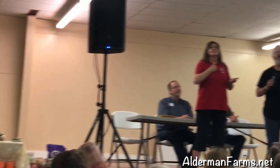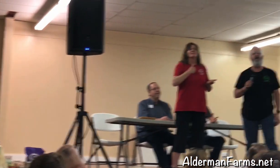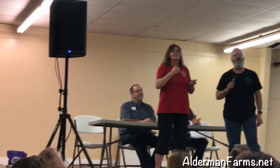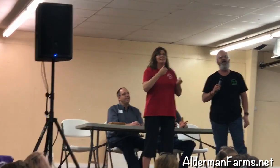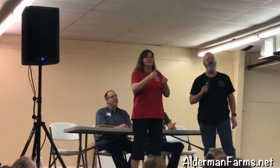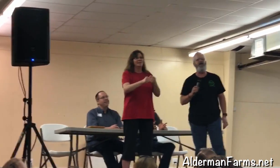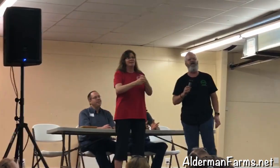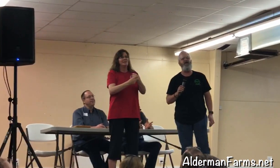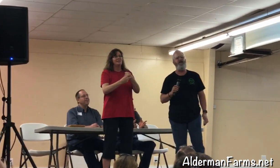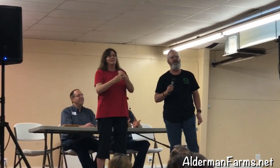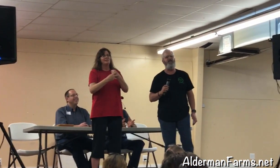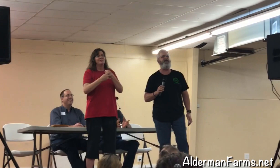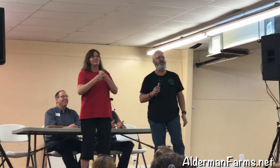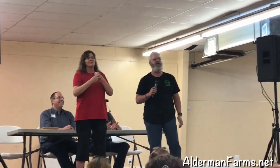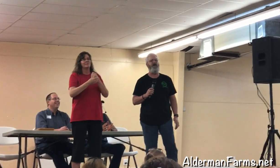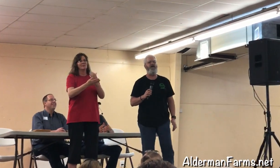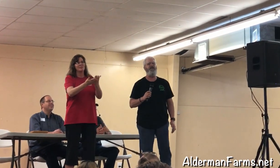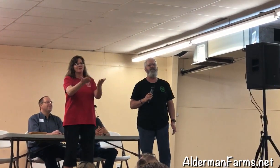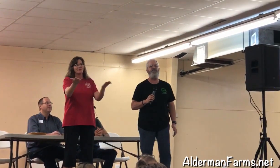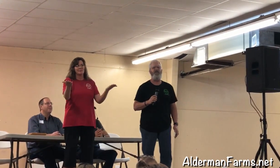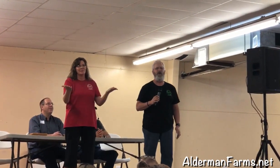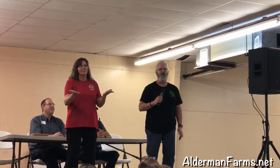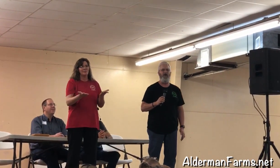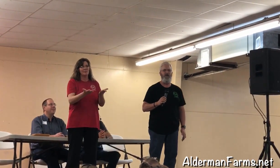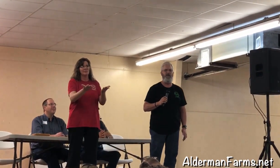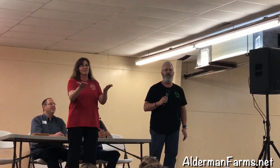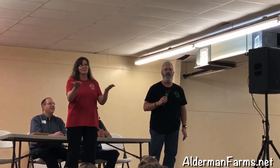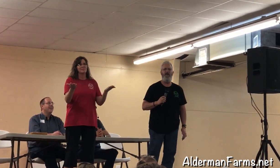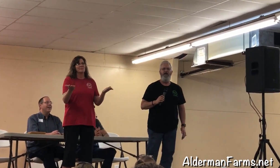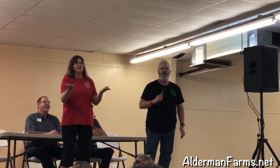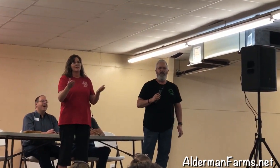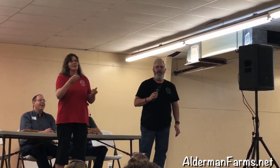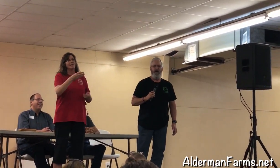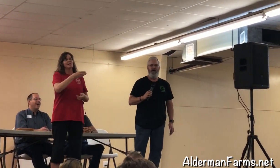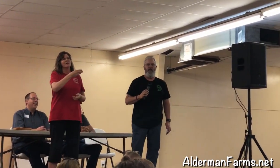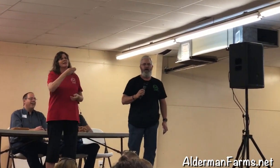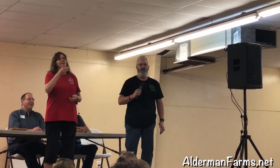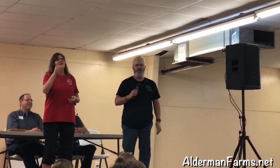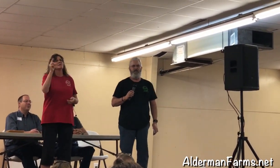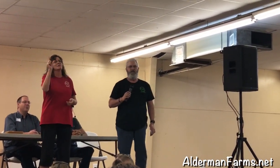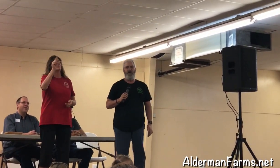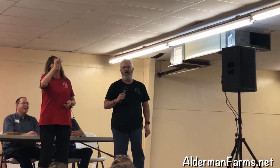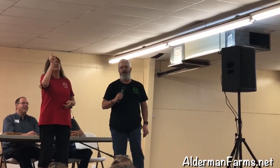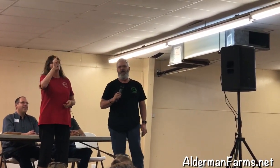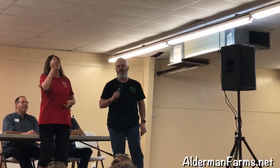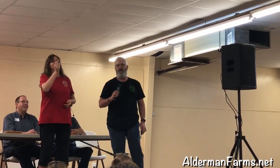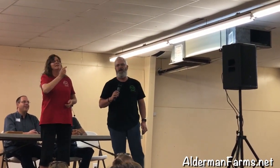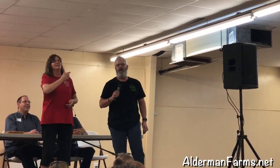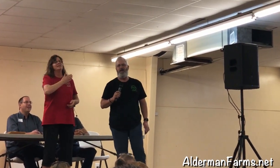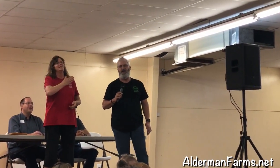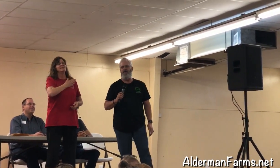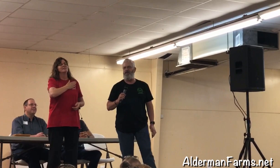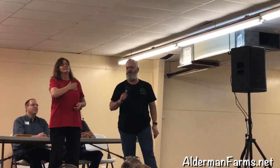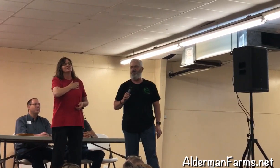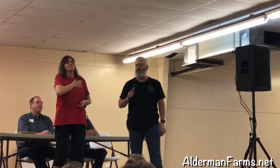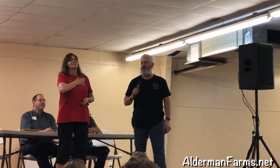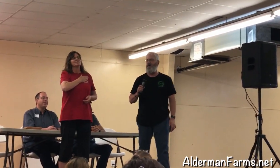safe thus far. And grace